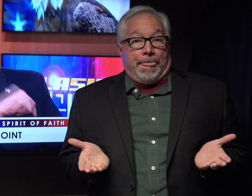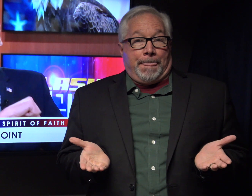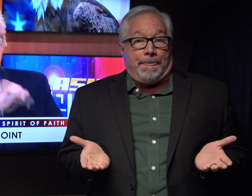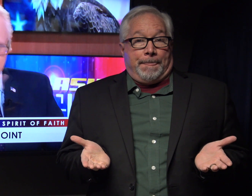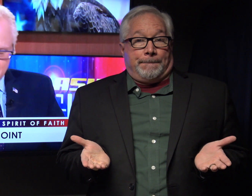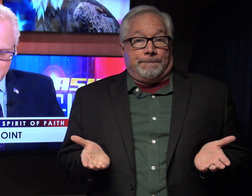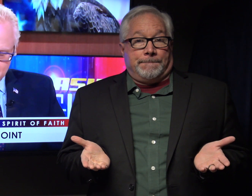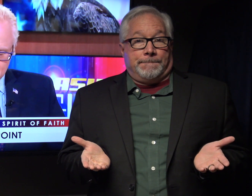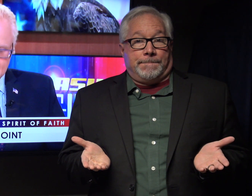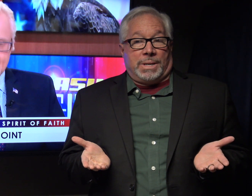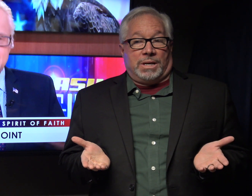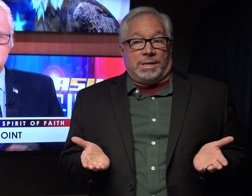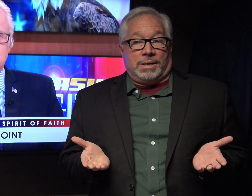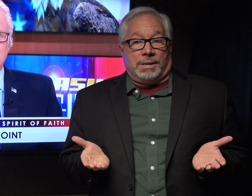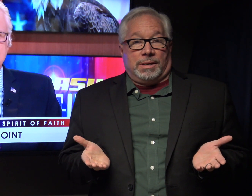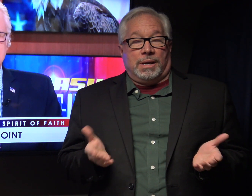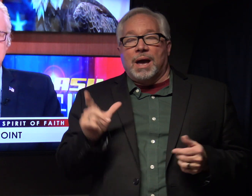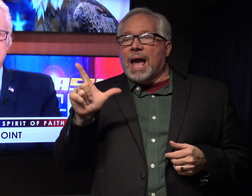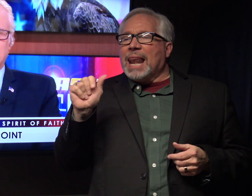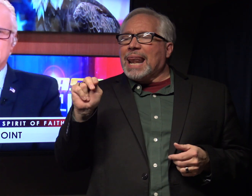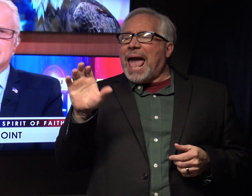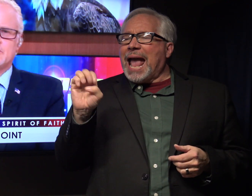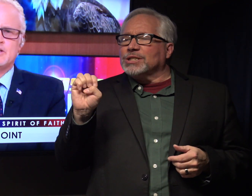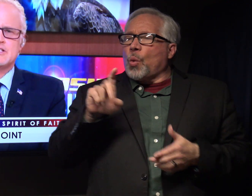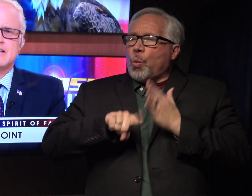There you go. Lance, what do you think? What do you think when you see that?